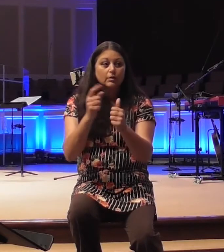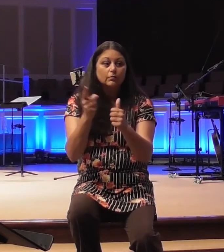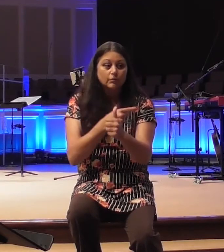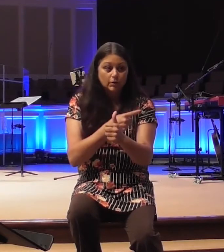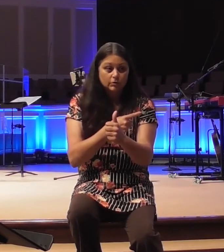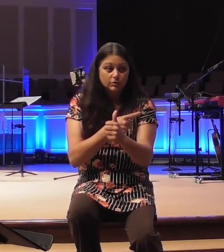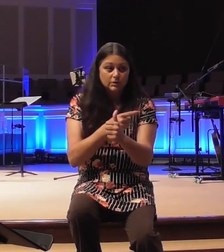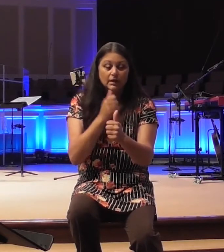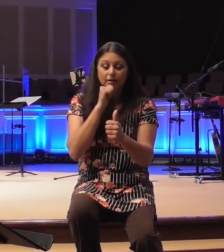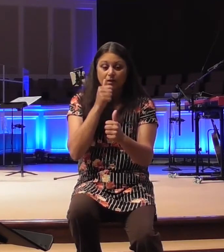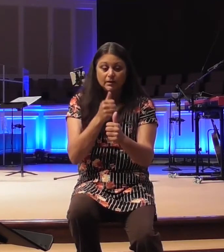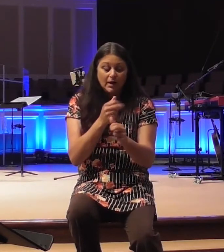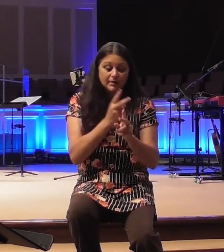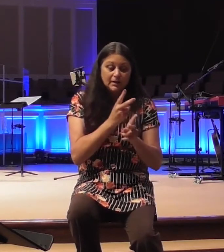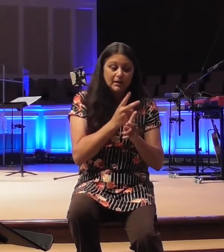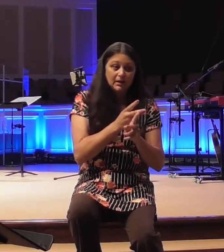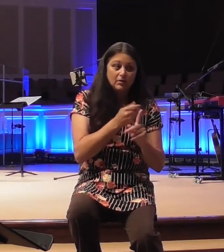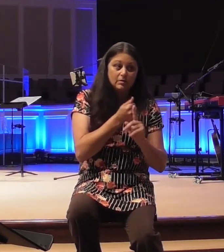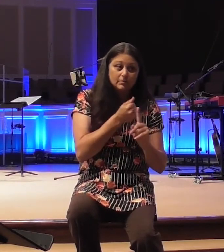come together.